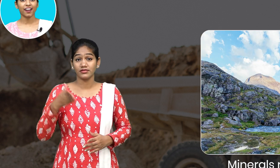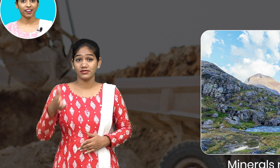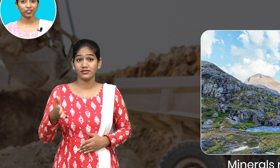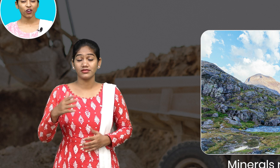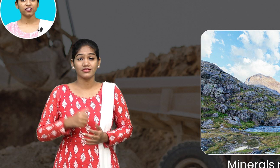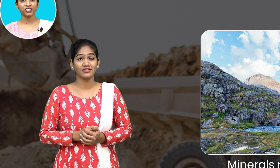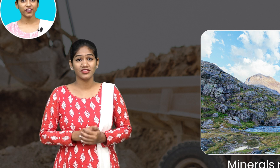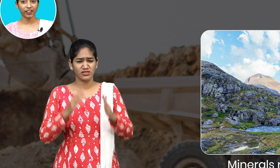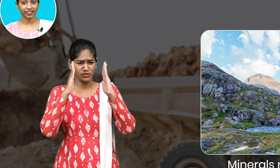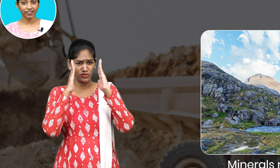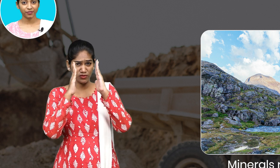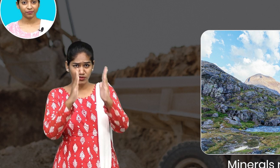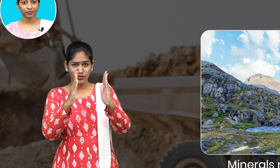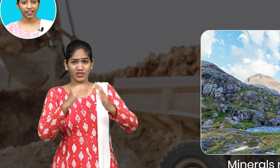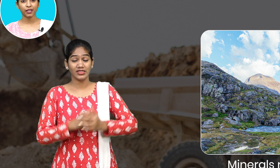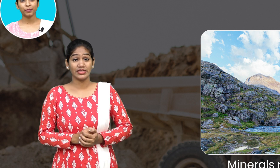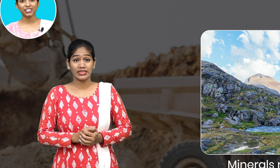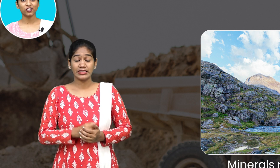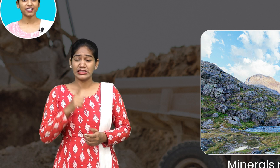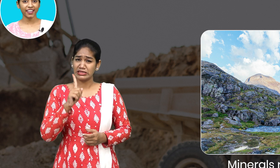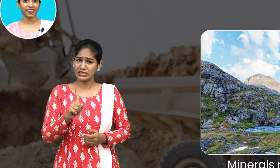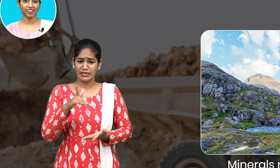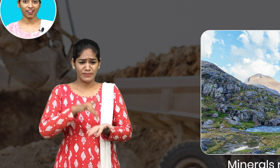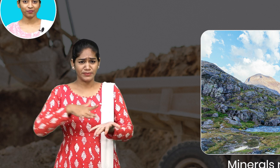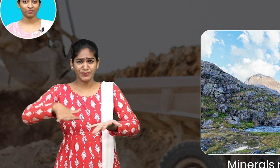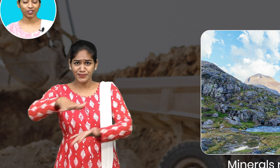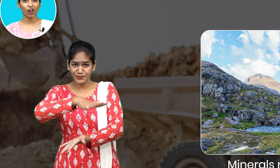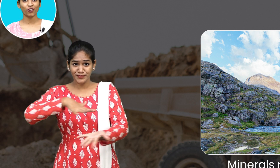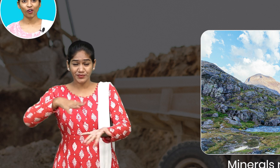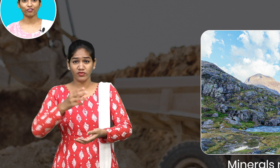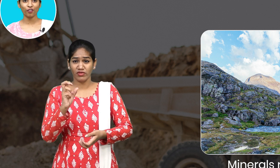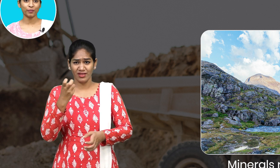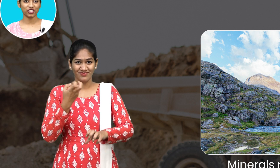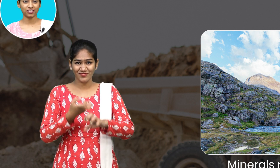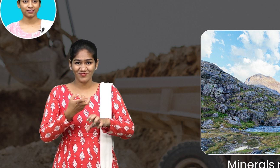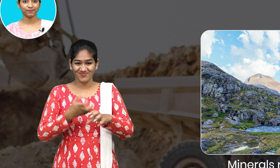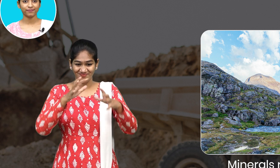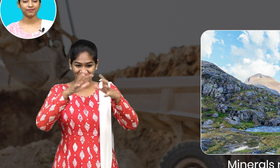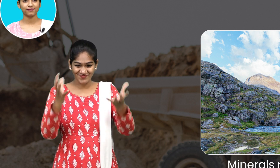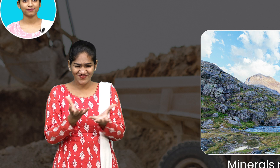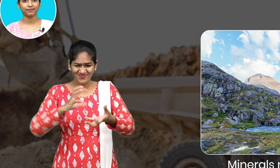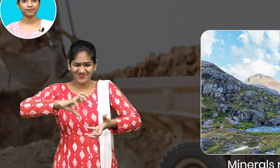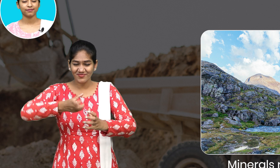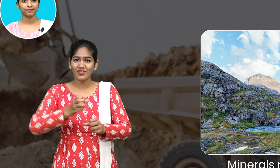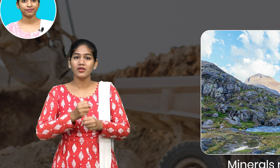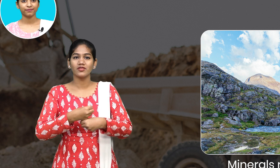They are concentrated in a particular area or rock formation.